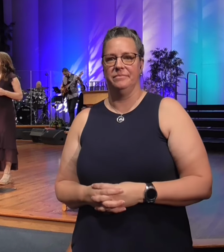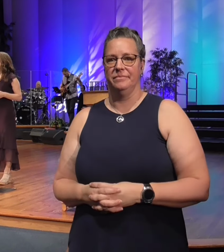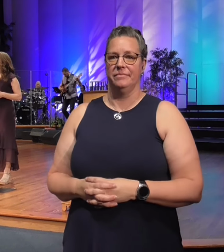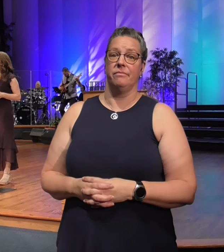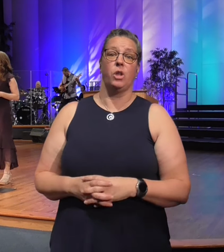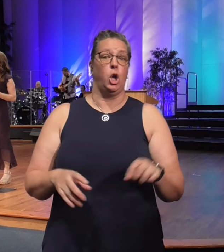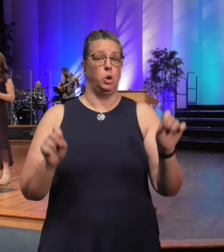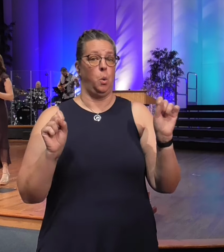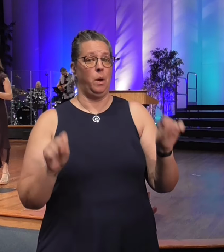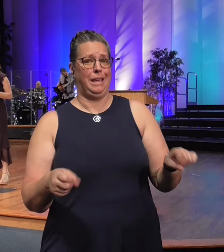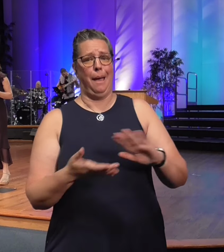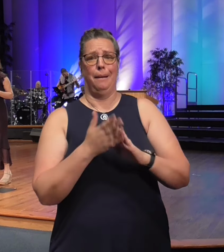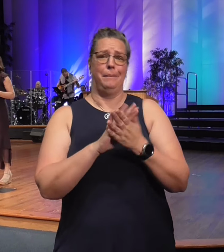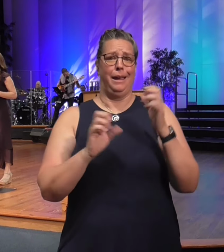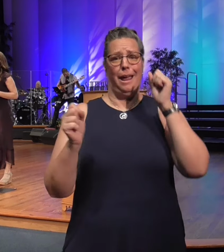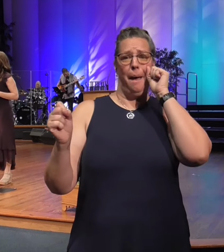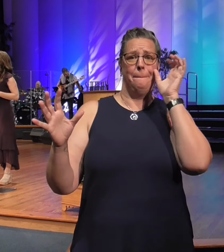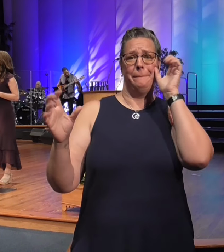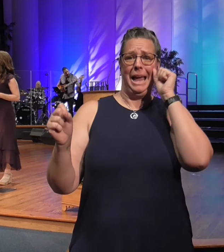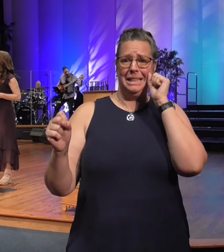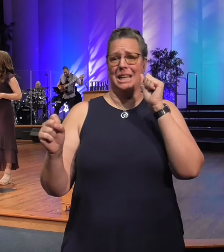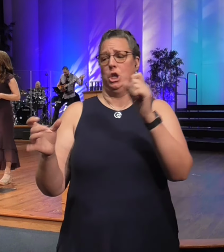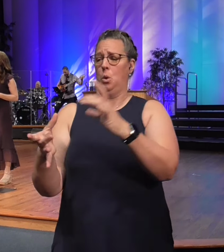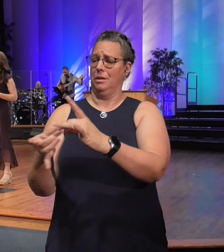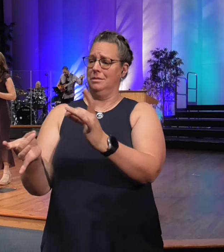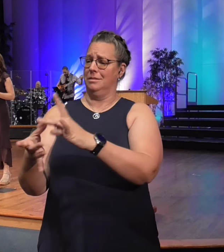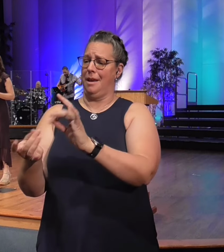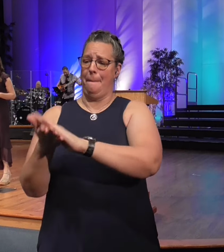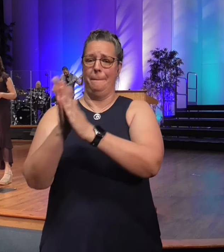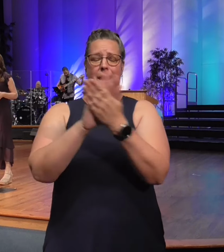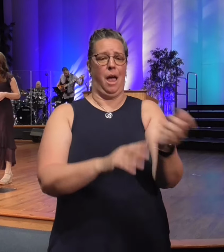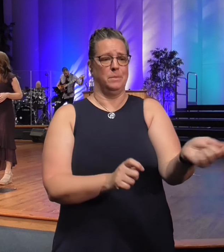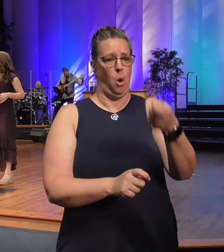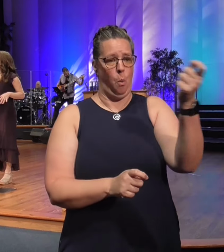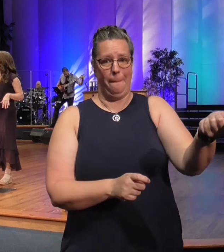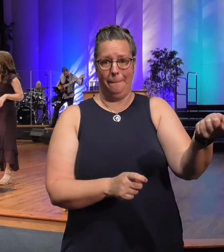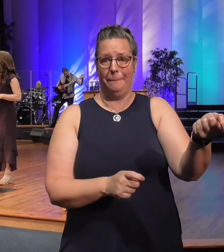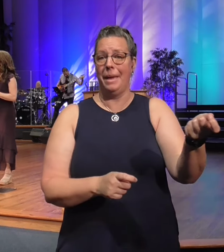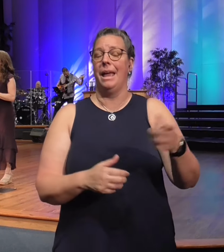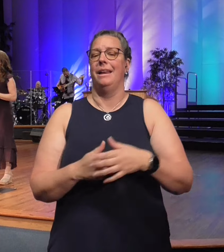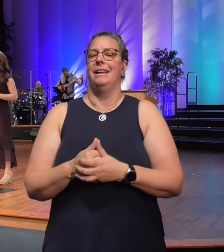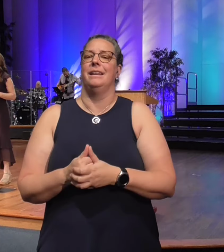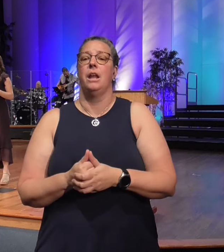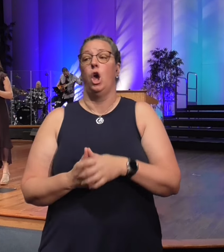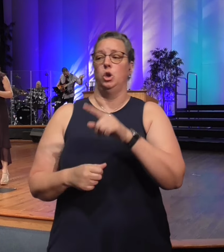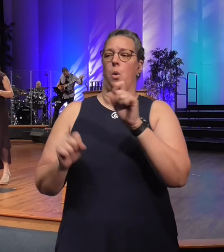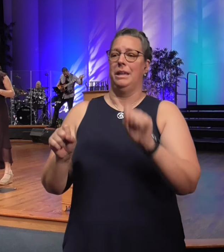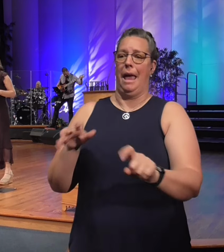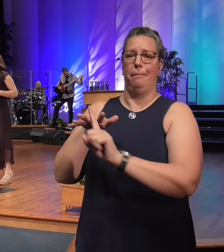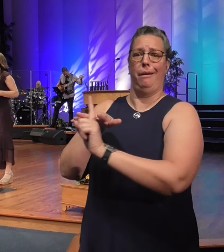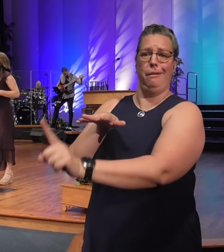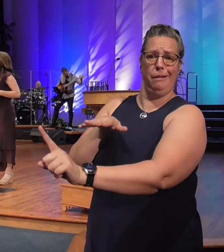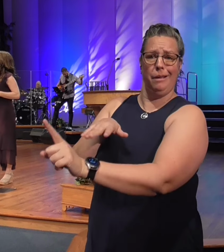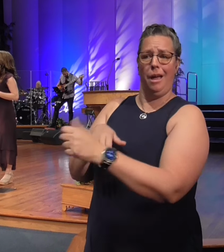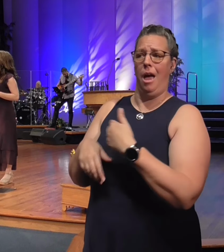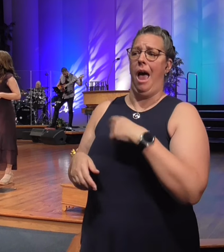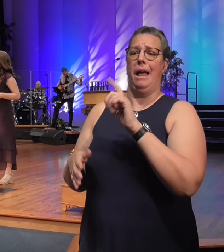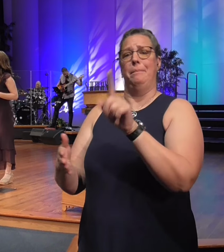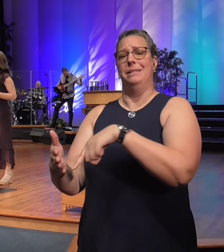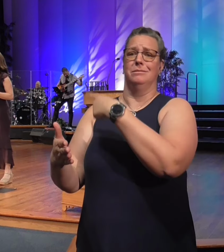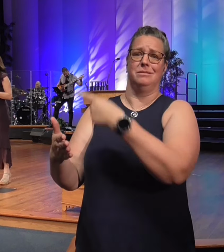You can be amazing, you can turn a phrase into a weapon or a drug. You can be the outcast, to be the backlash